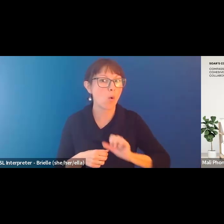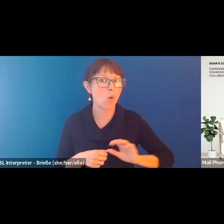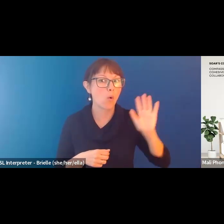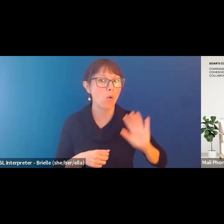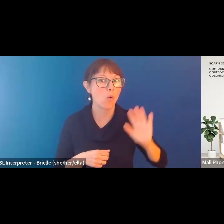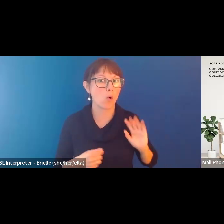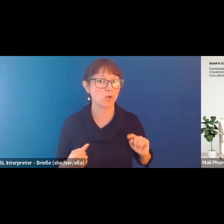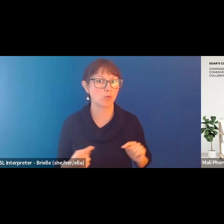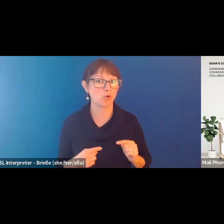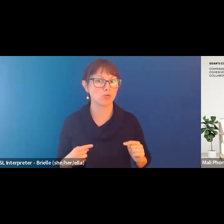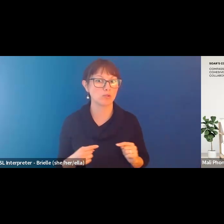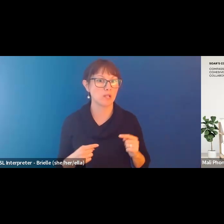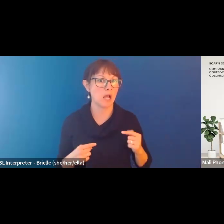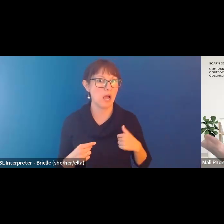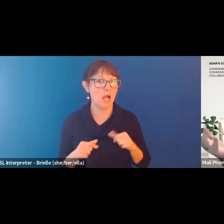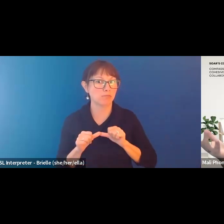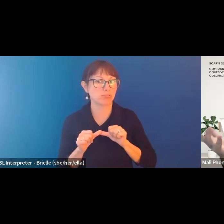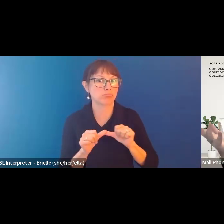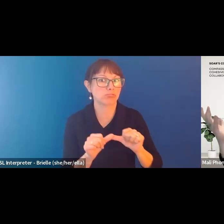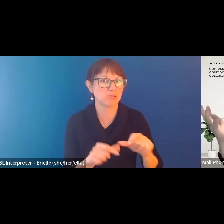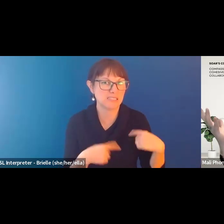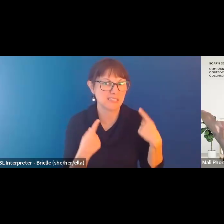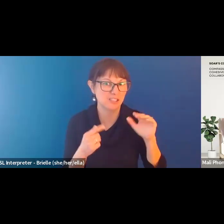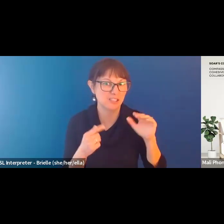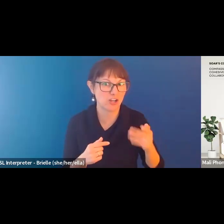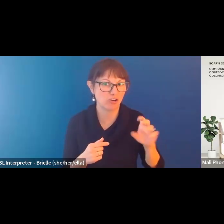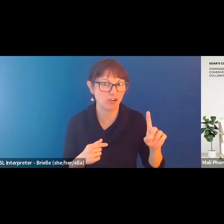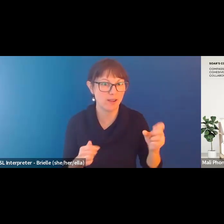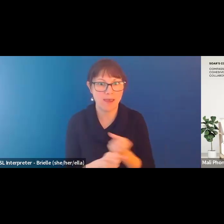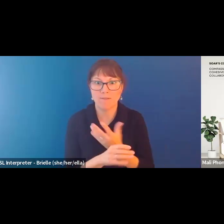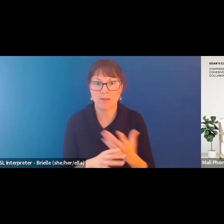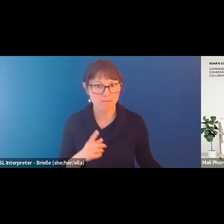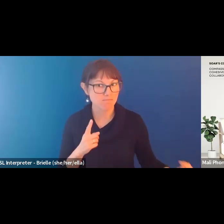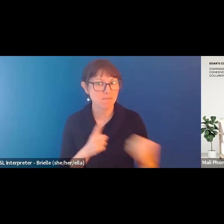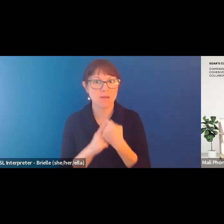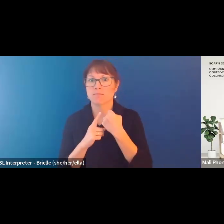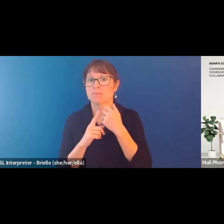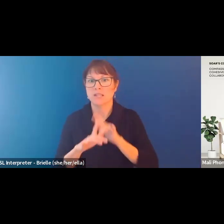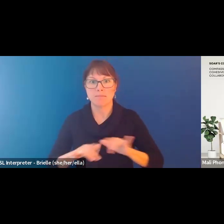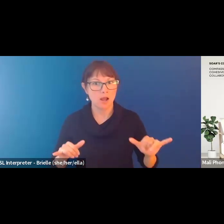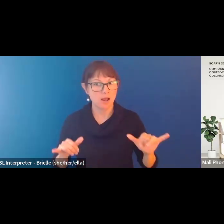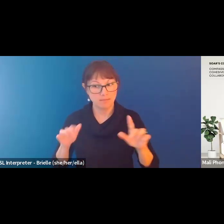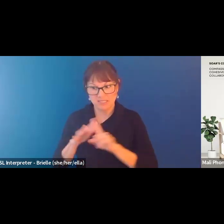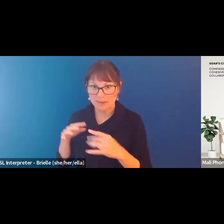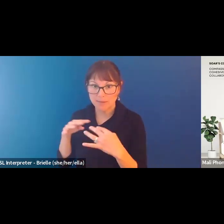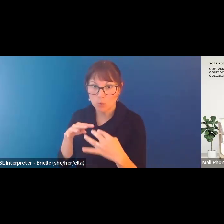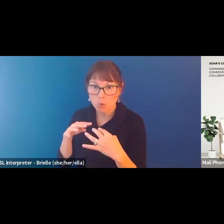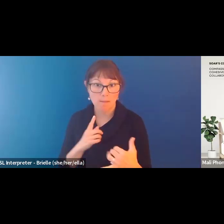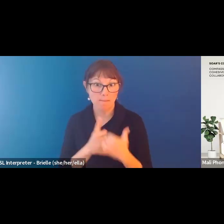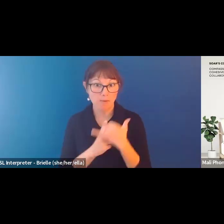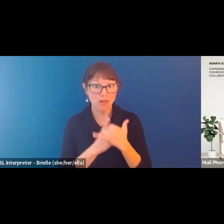carried since childhood. They were revisiting me all at once. Wounds of escaping war, being